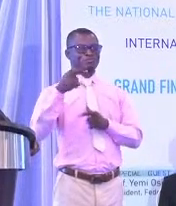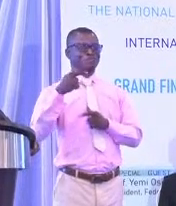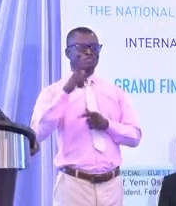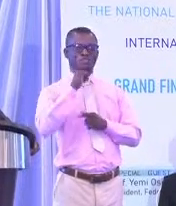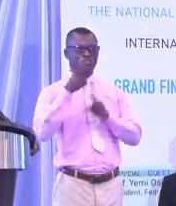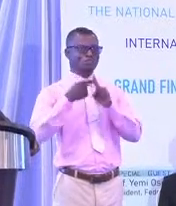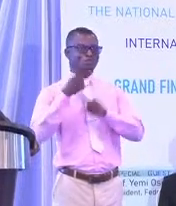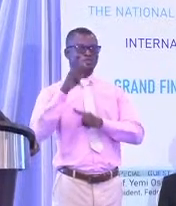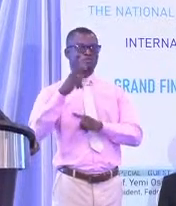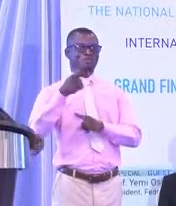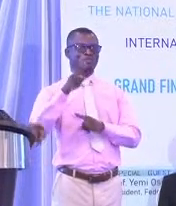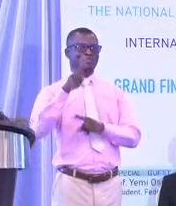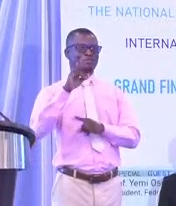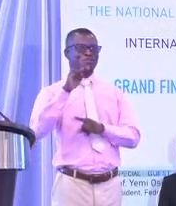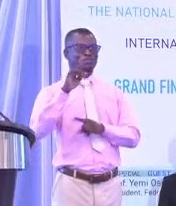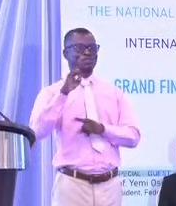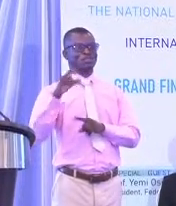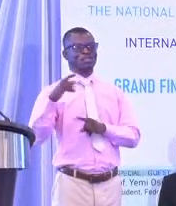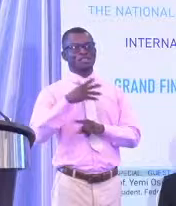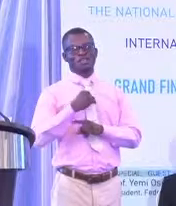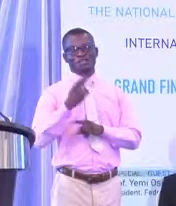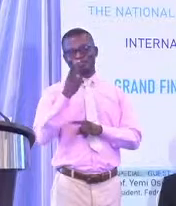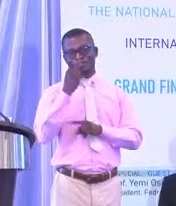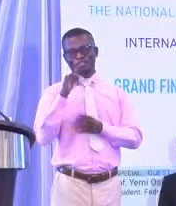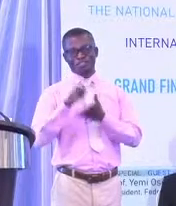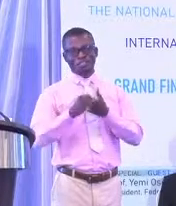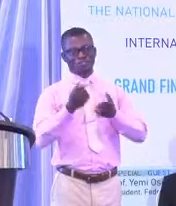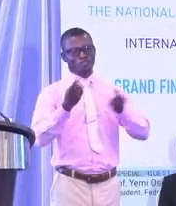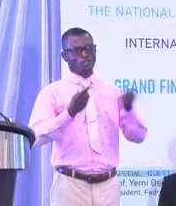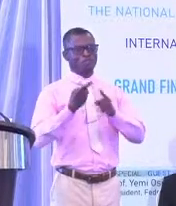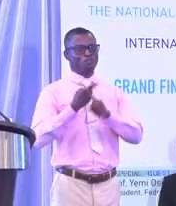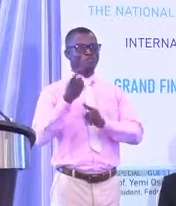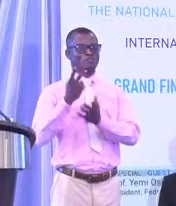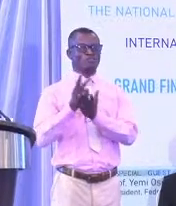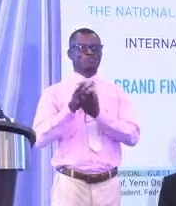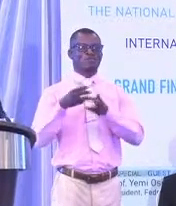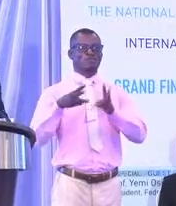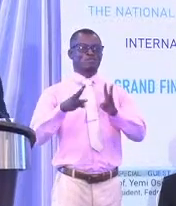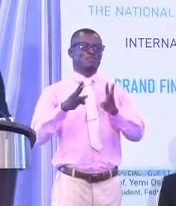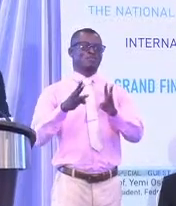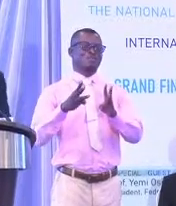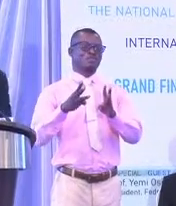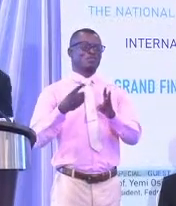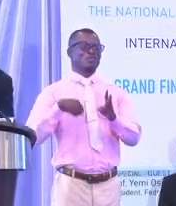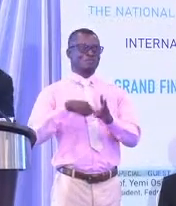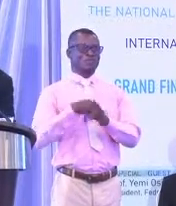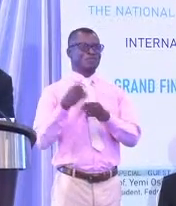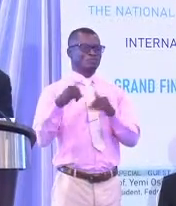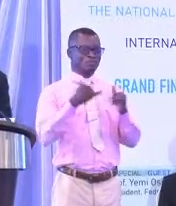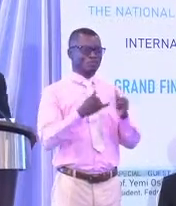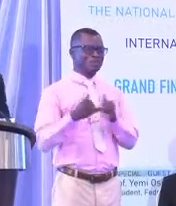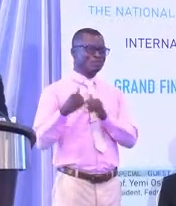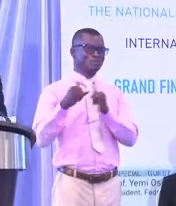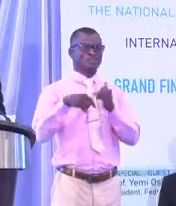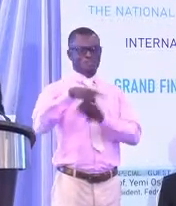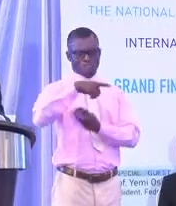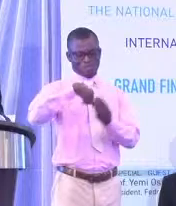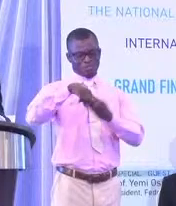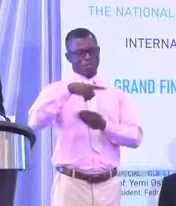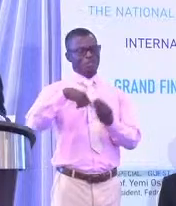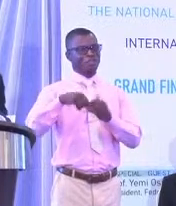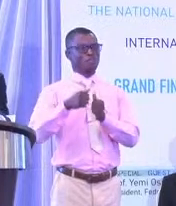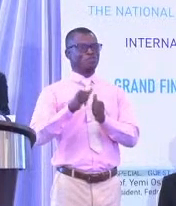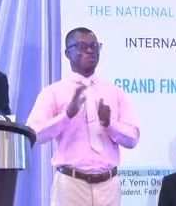Guinea. And funnily, we drive on parkways, we park on driveways, we play at recitals, and we recite at